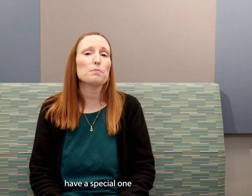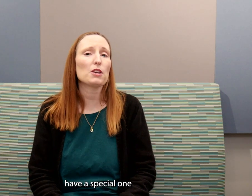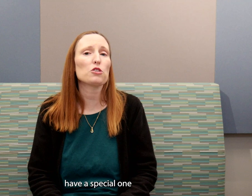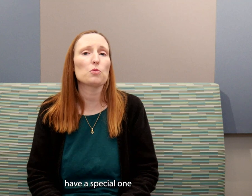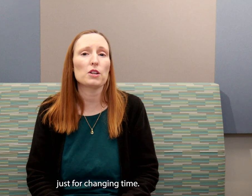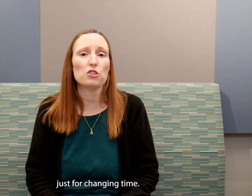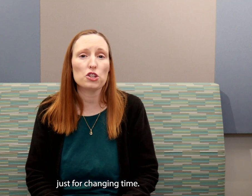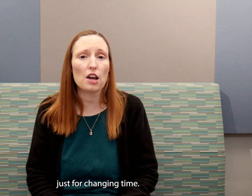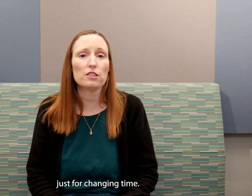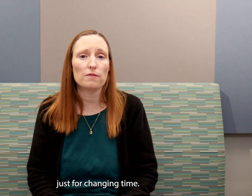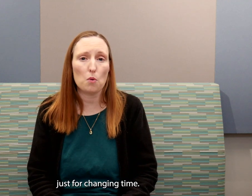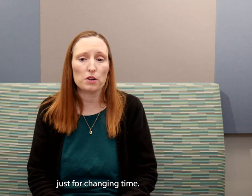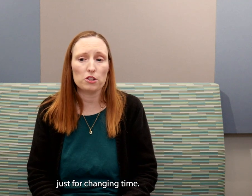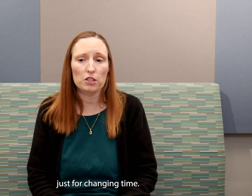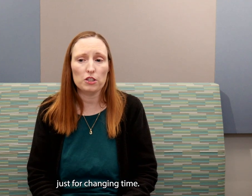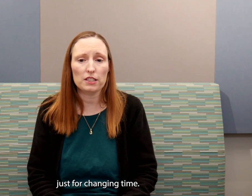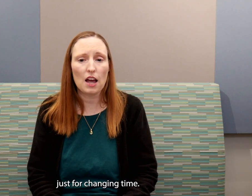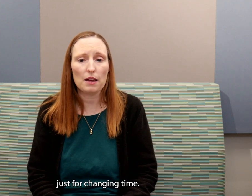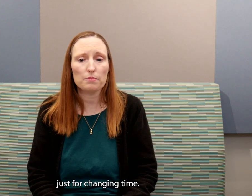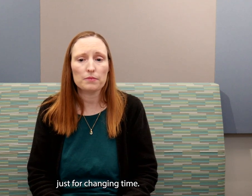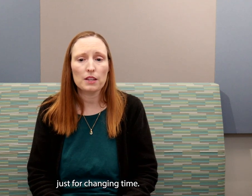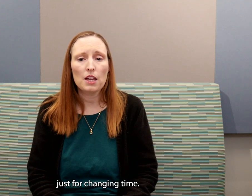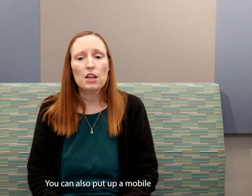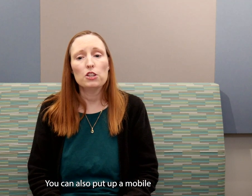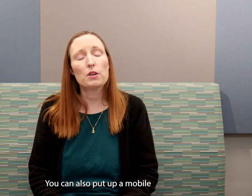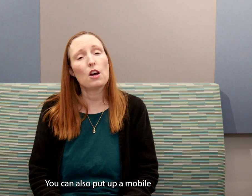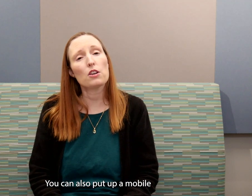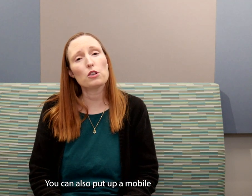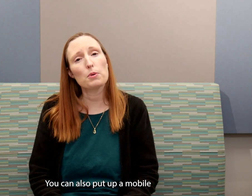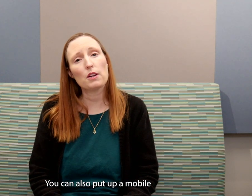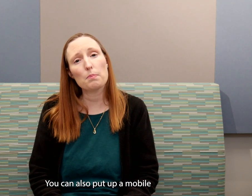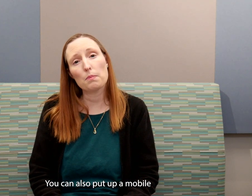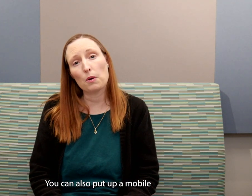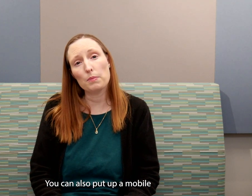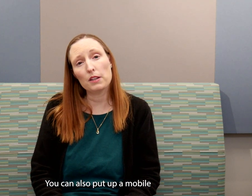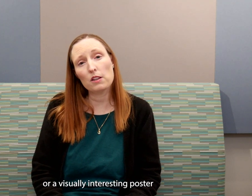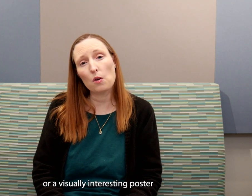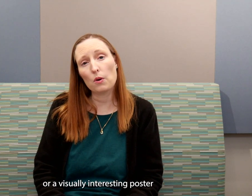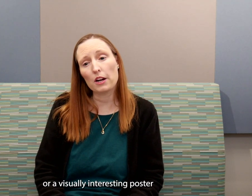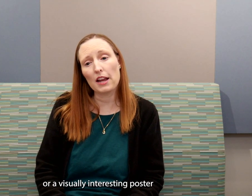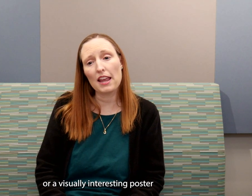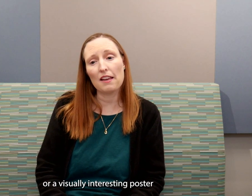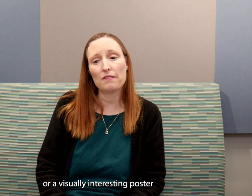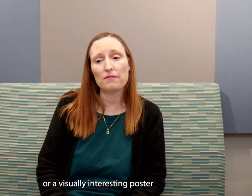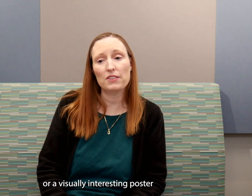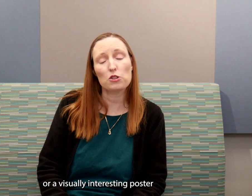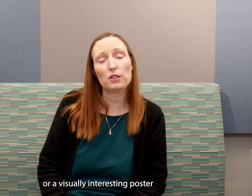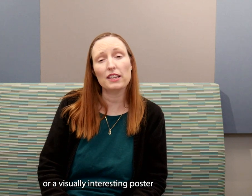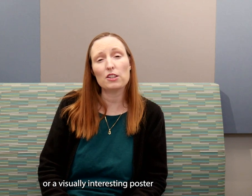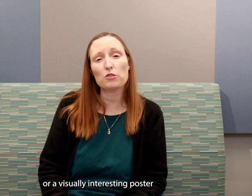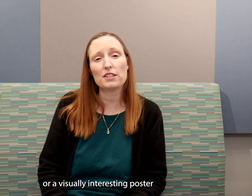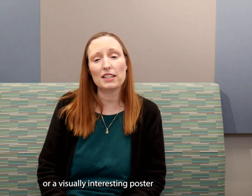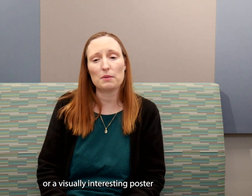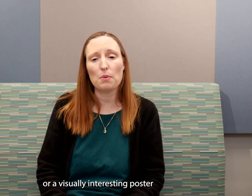special one just for changing time. You can also put up a mobile or a visually interesting